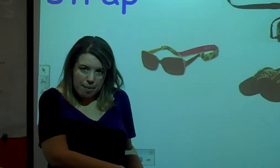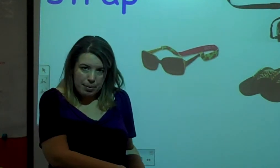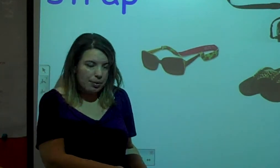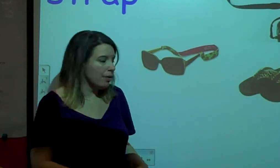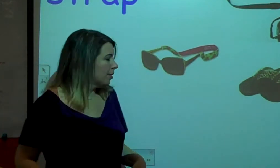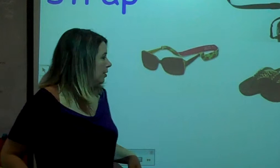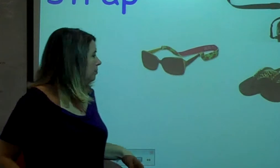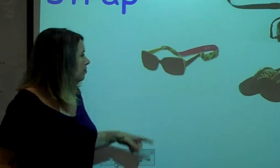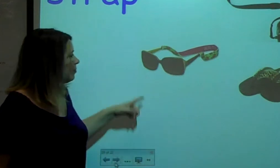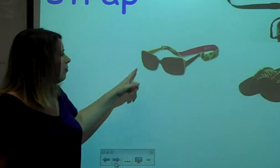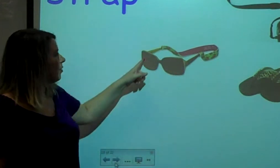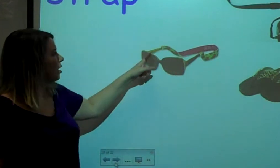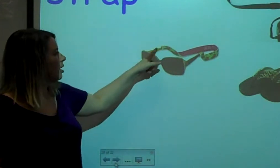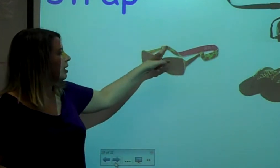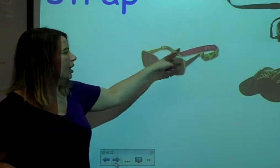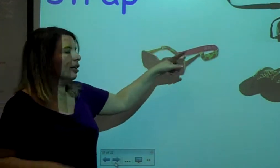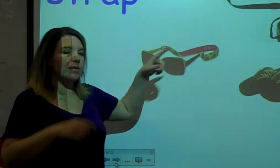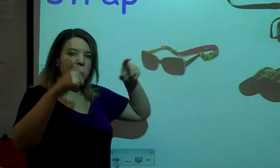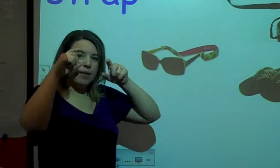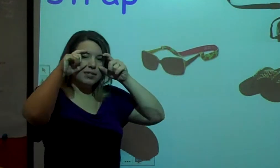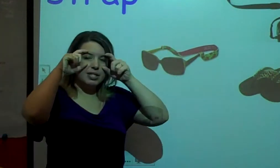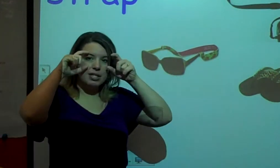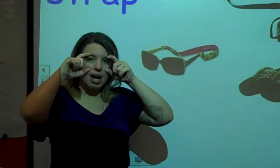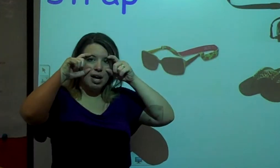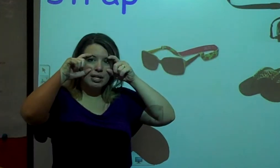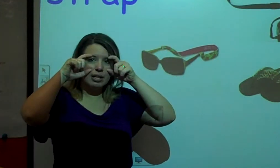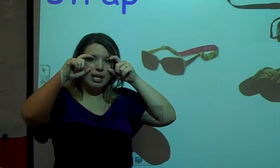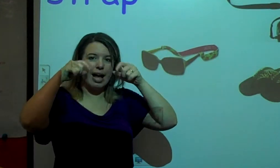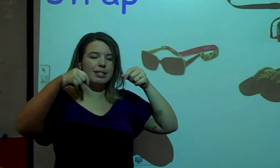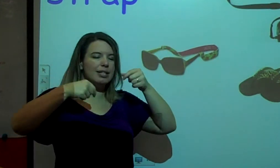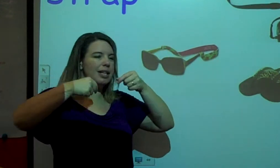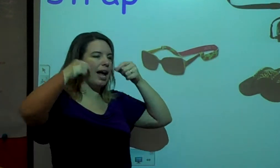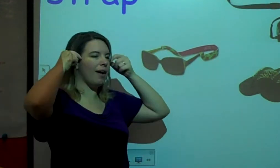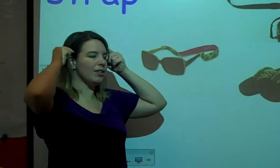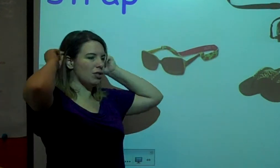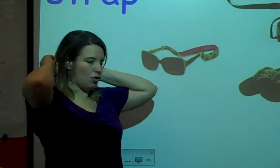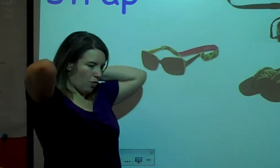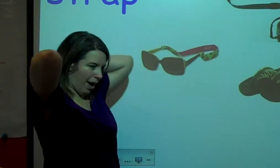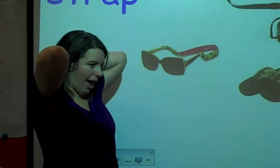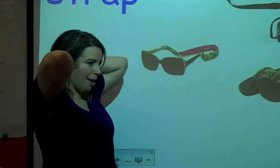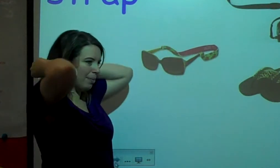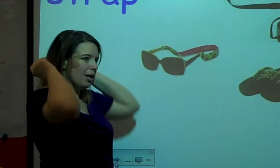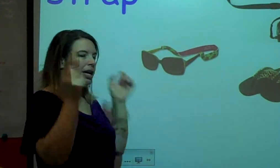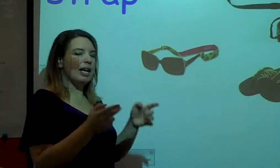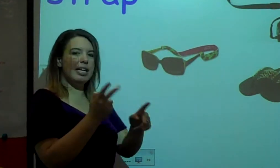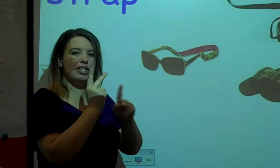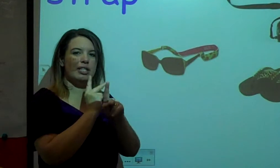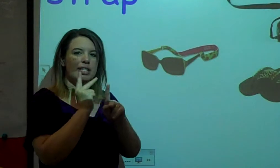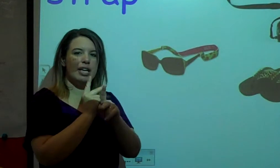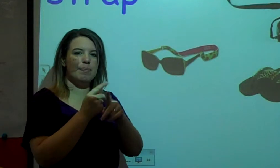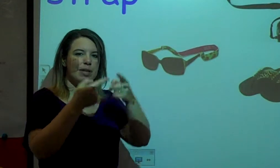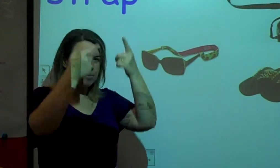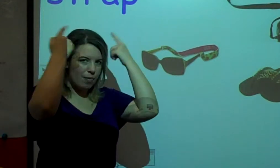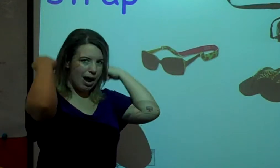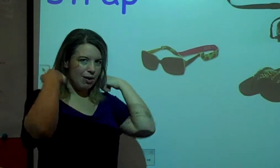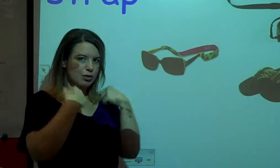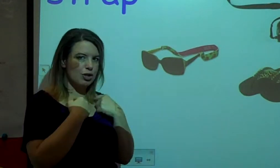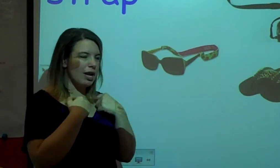Strap. Here we have sunglasses that have a strap. And they just keep them around your